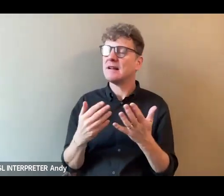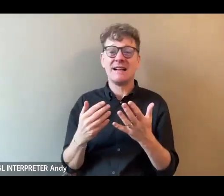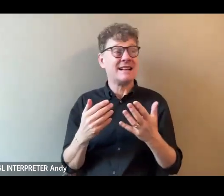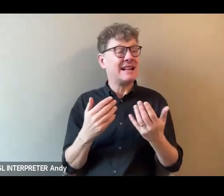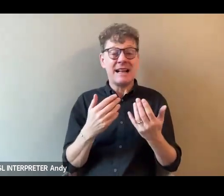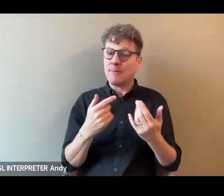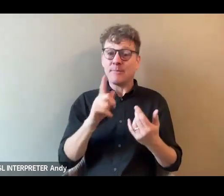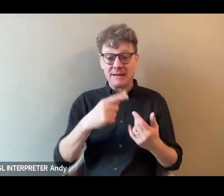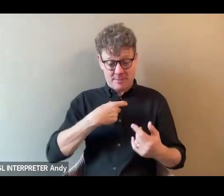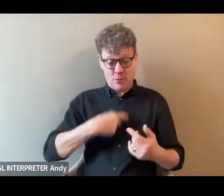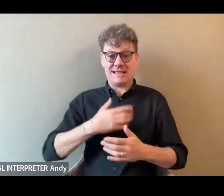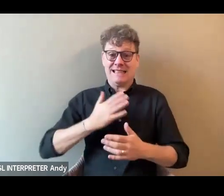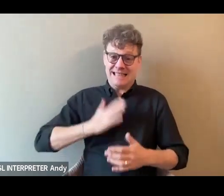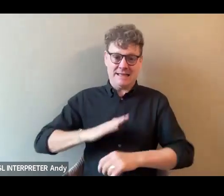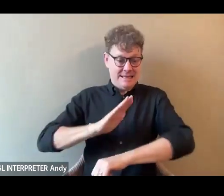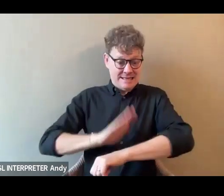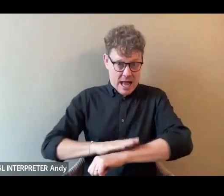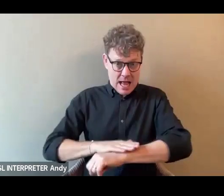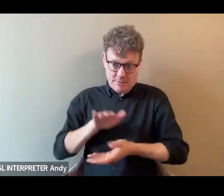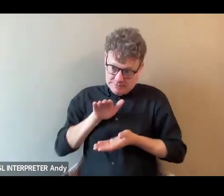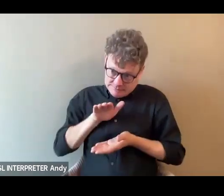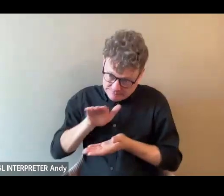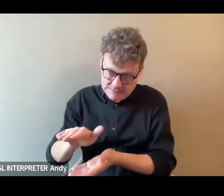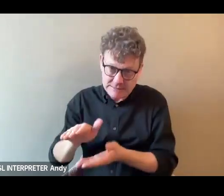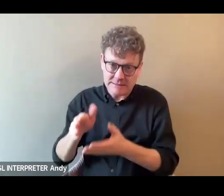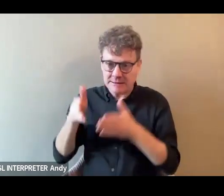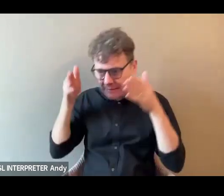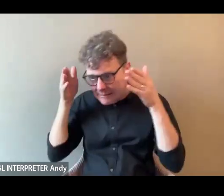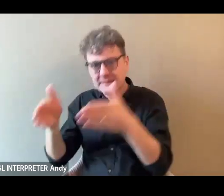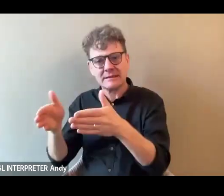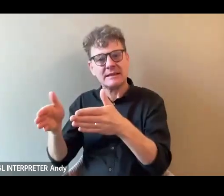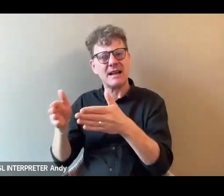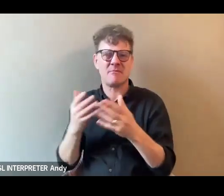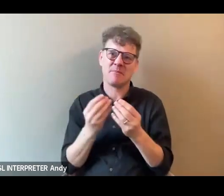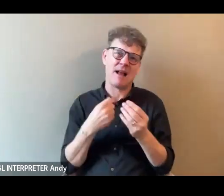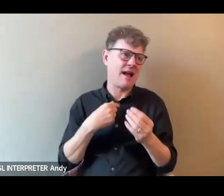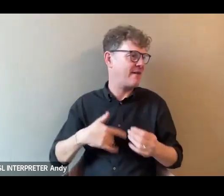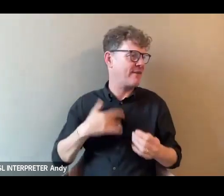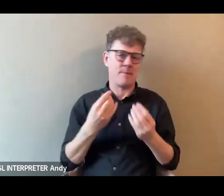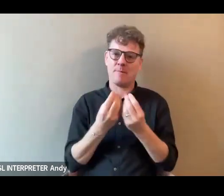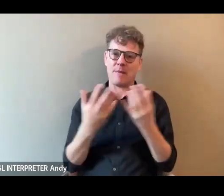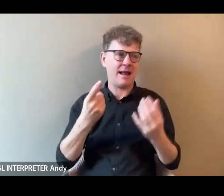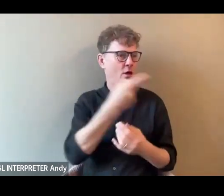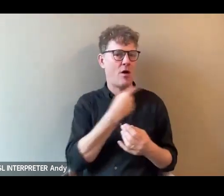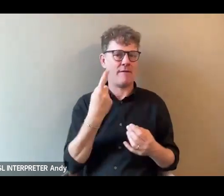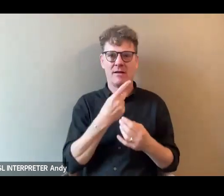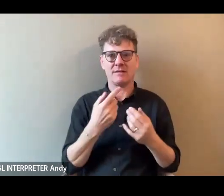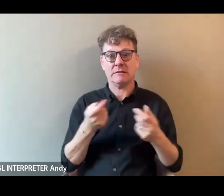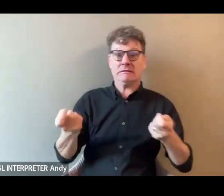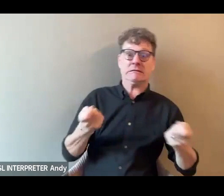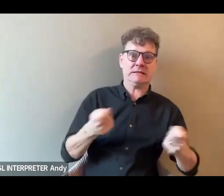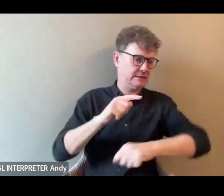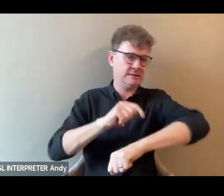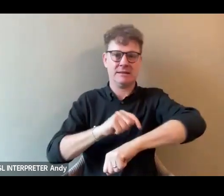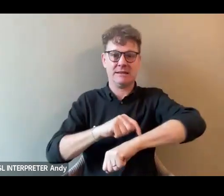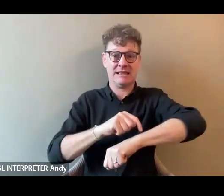time and inclination, because I think many of us, no doubt, probably everybody is time poor,